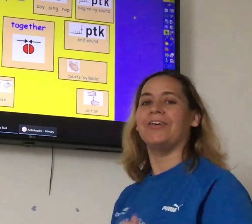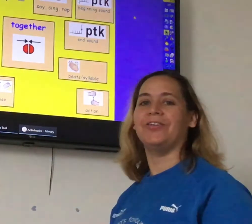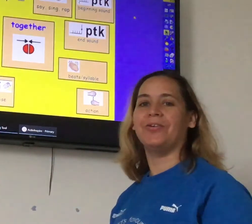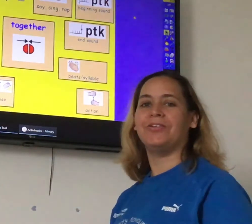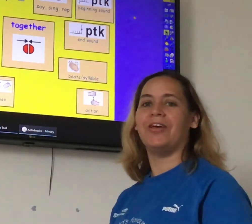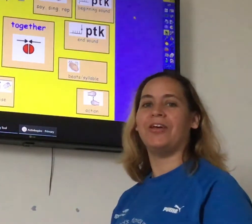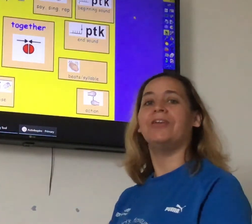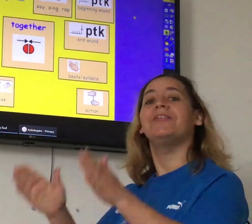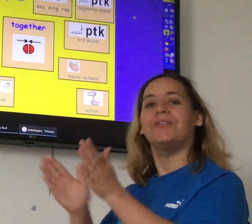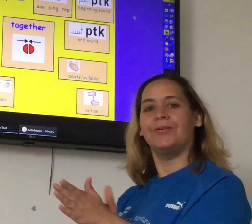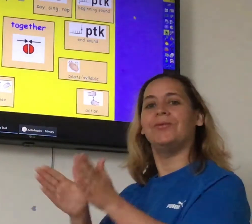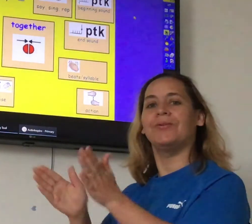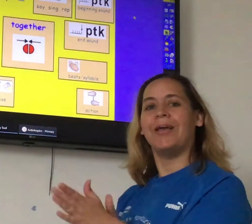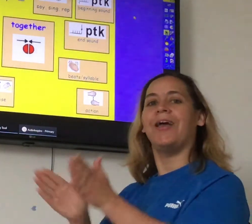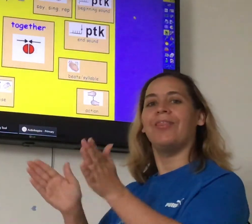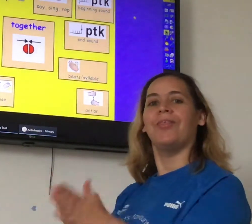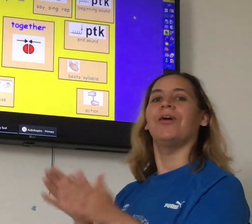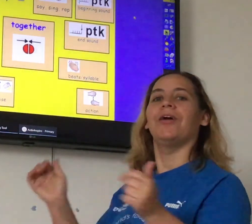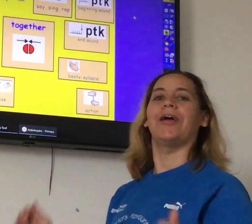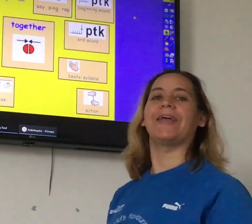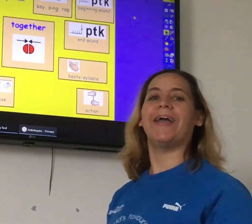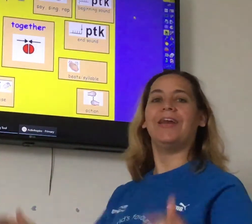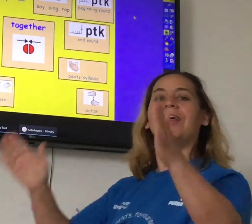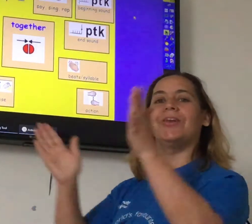Your turn. Again.